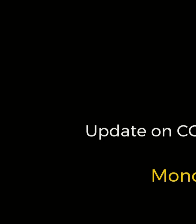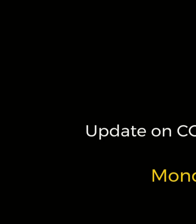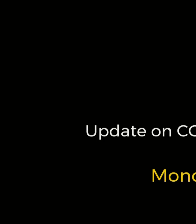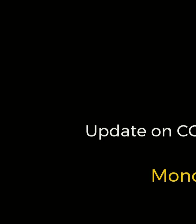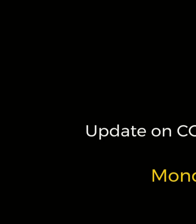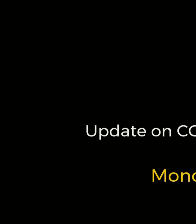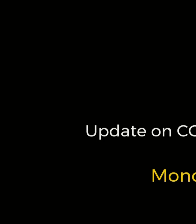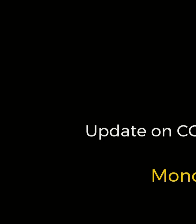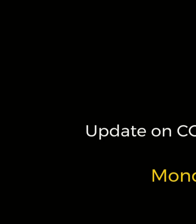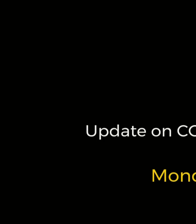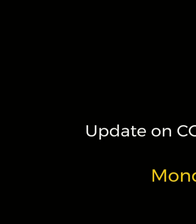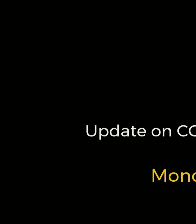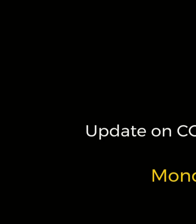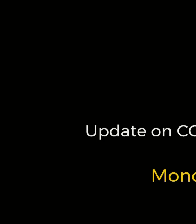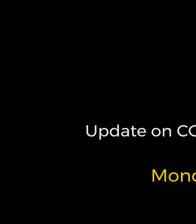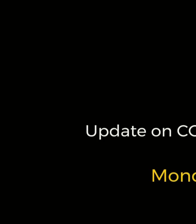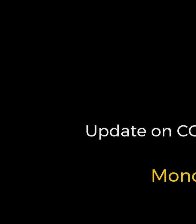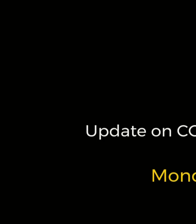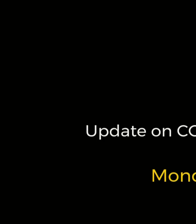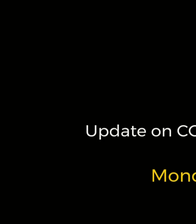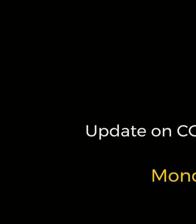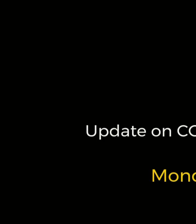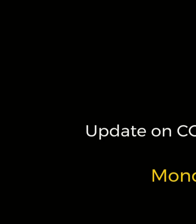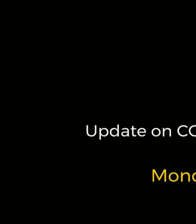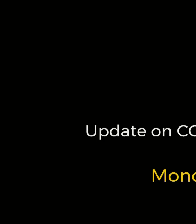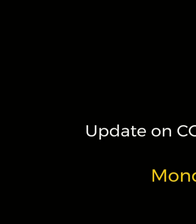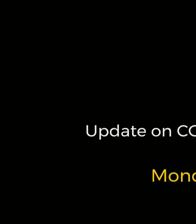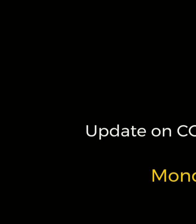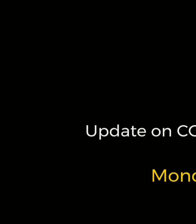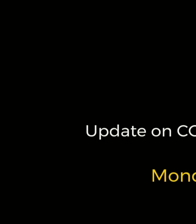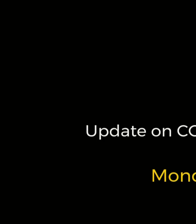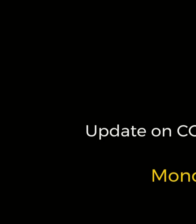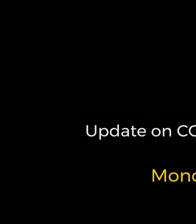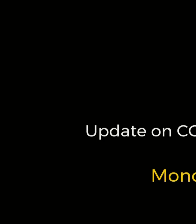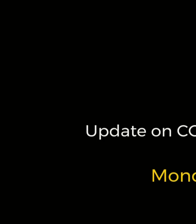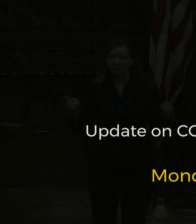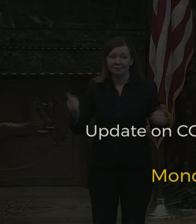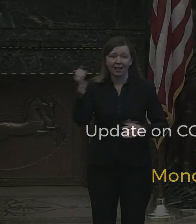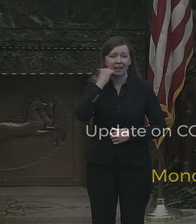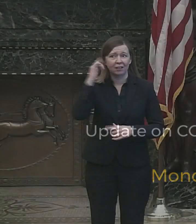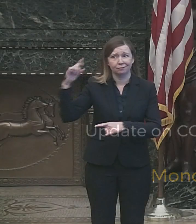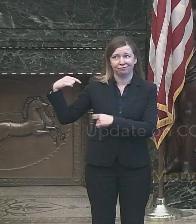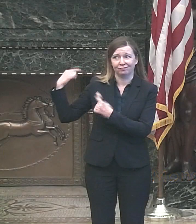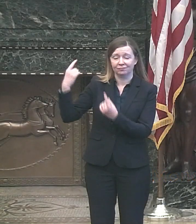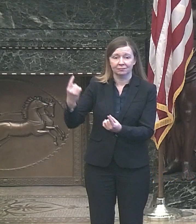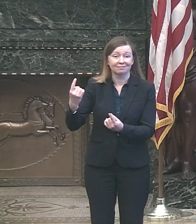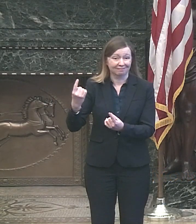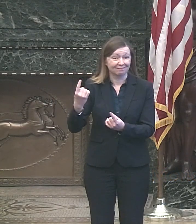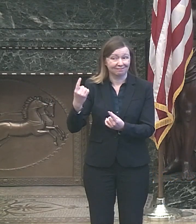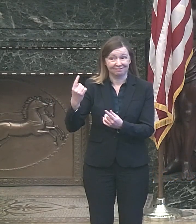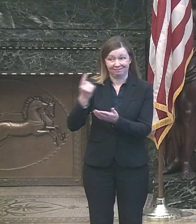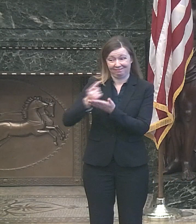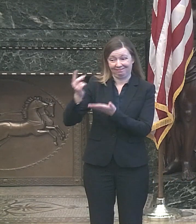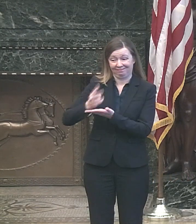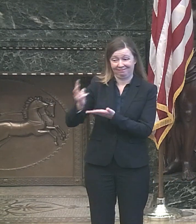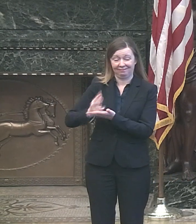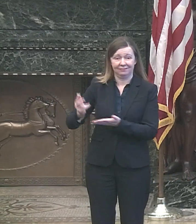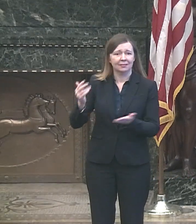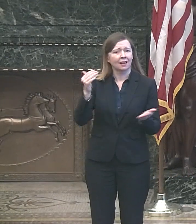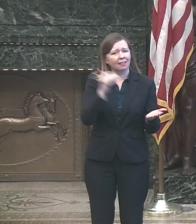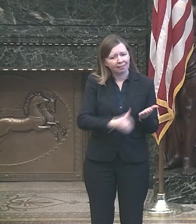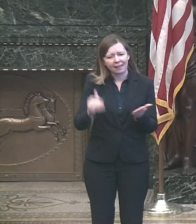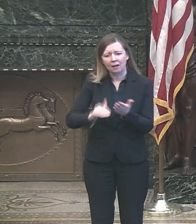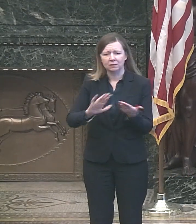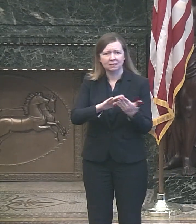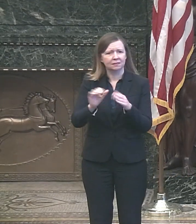Ready? All right, good afternoon, everyone. Happy Monday. Today and every day for the past few weeks, thousands of city employees